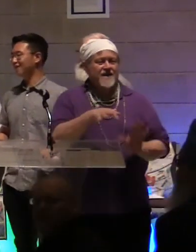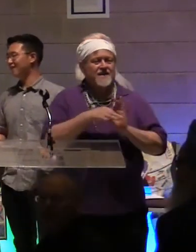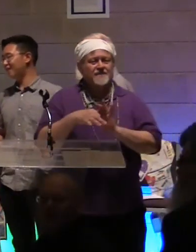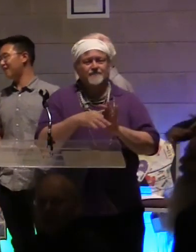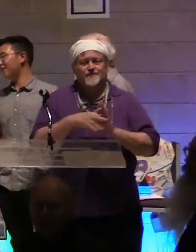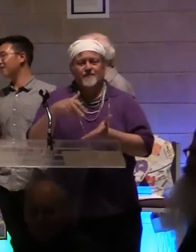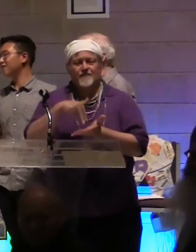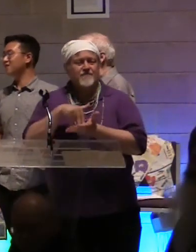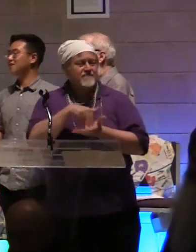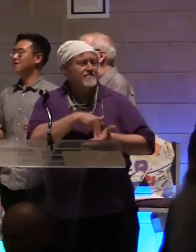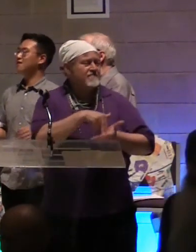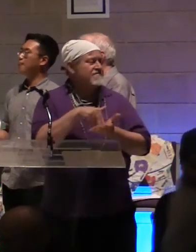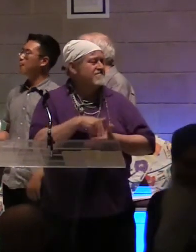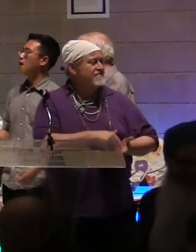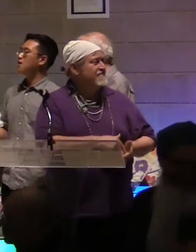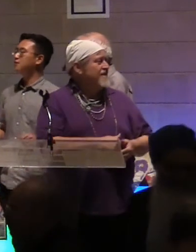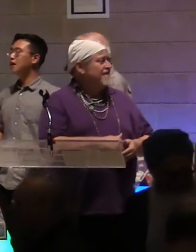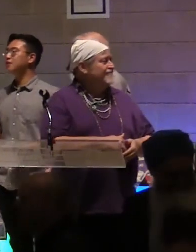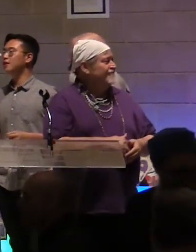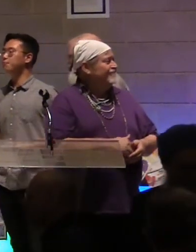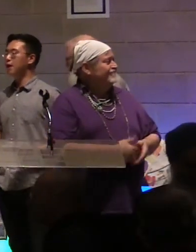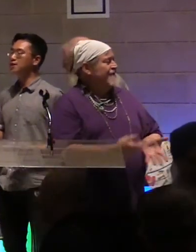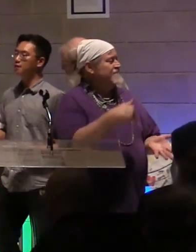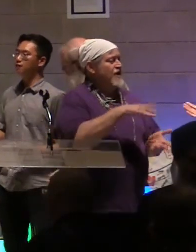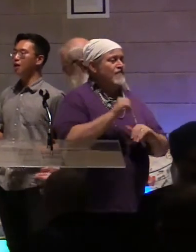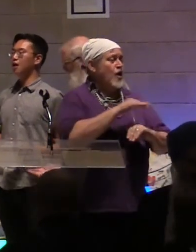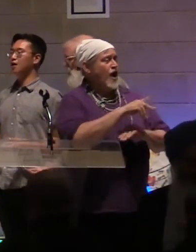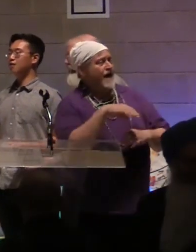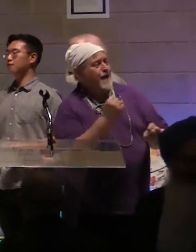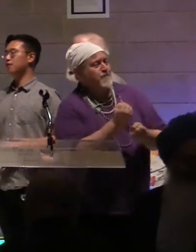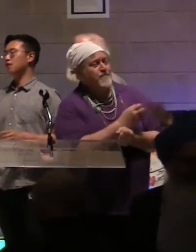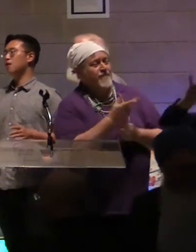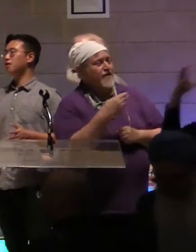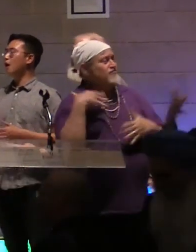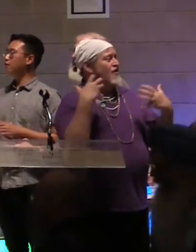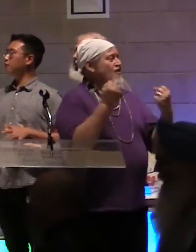united. Oh, sending prayers of love.